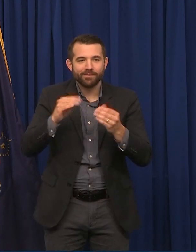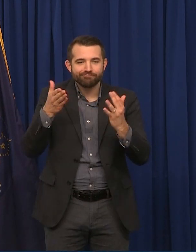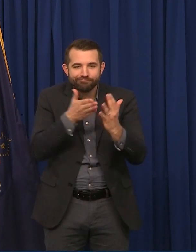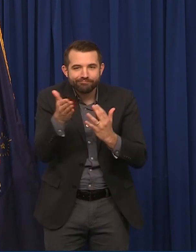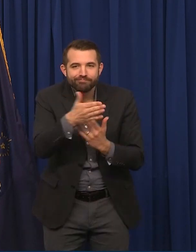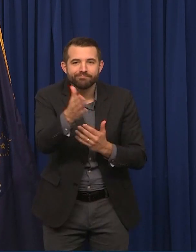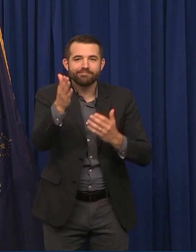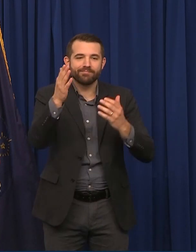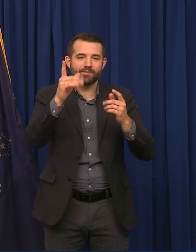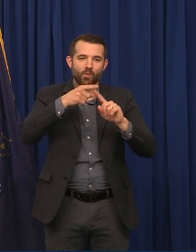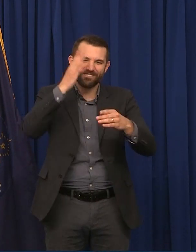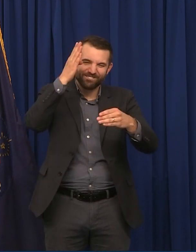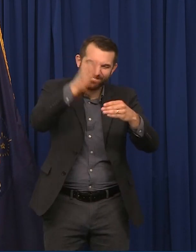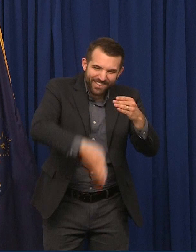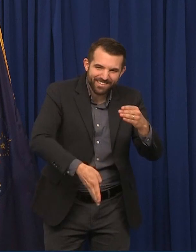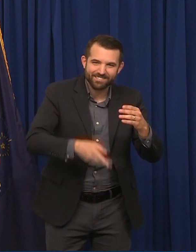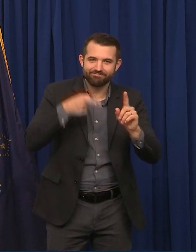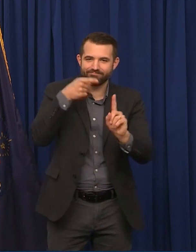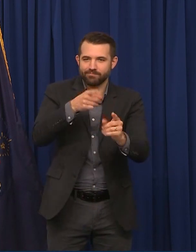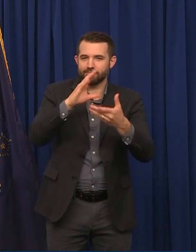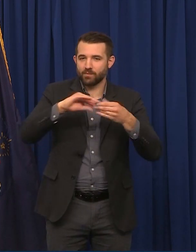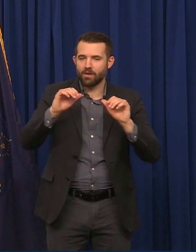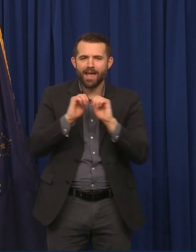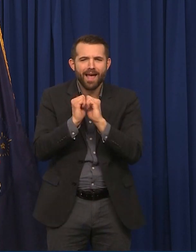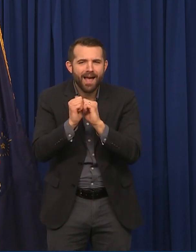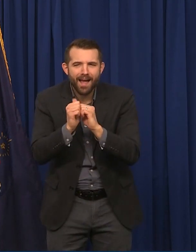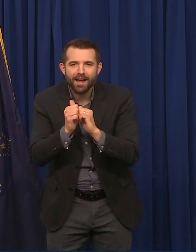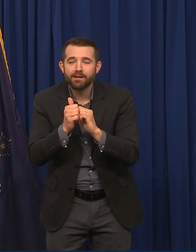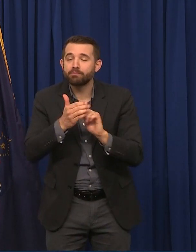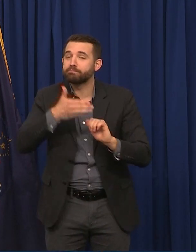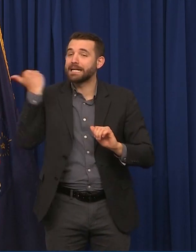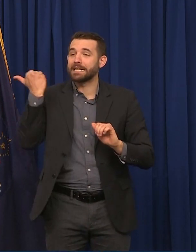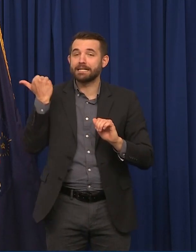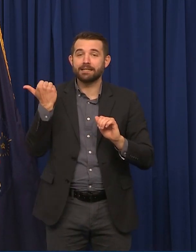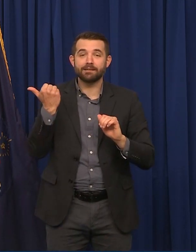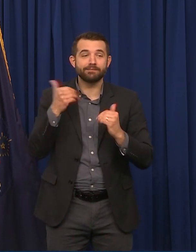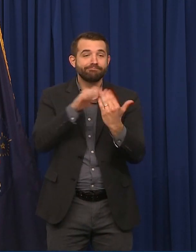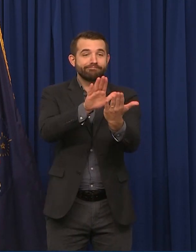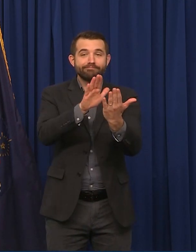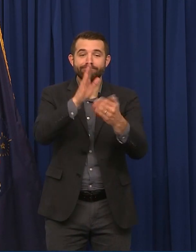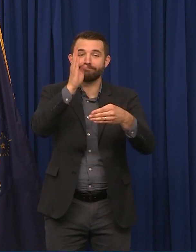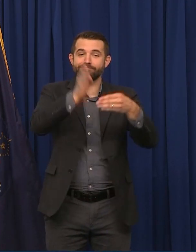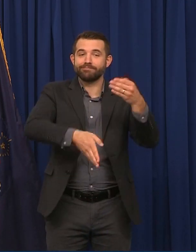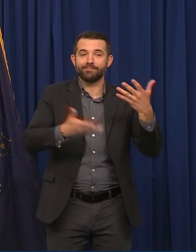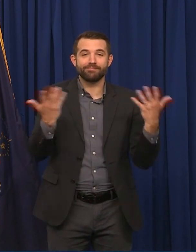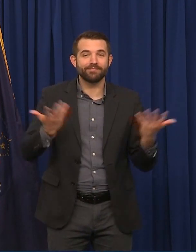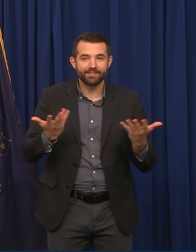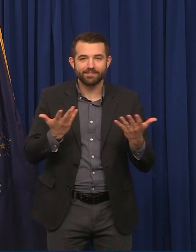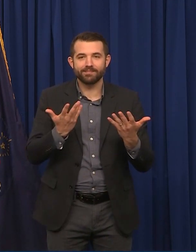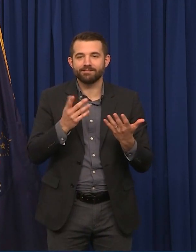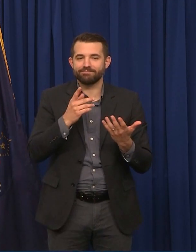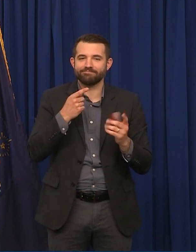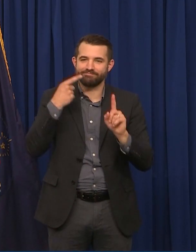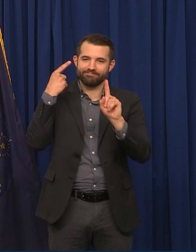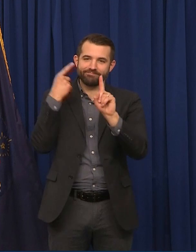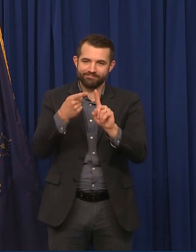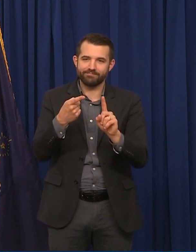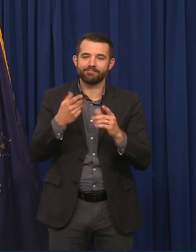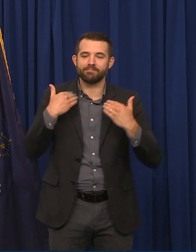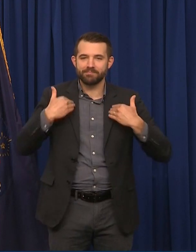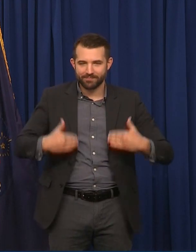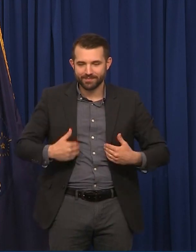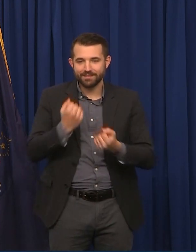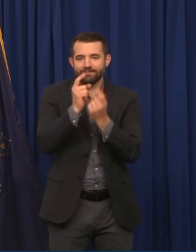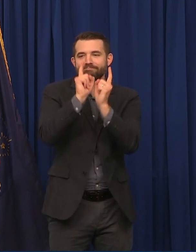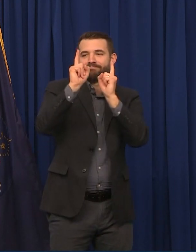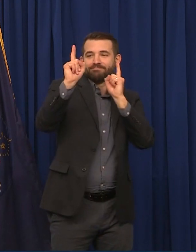that we, all of us in Maine, can do that is by taking steps to keep yourselves and your